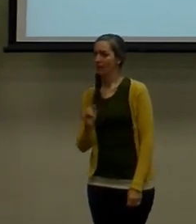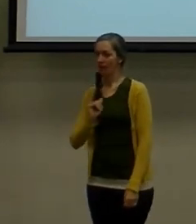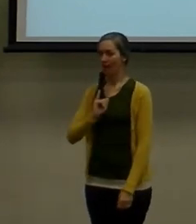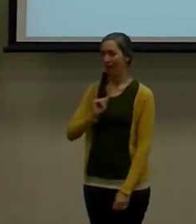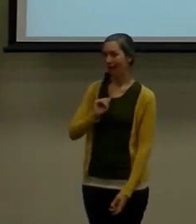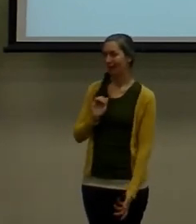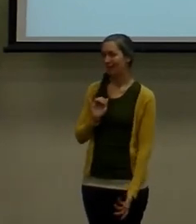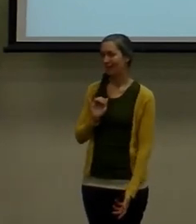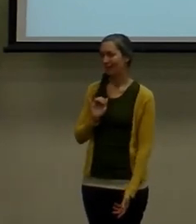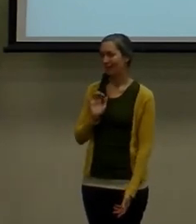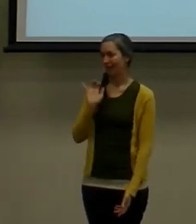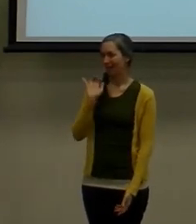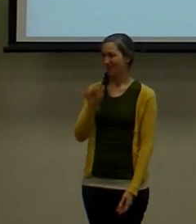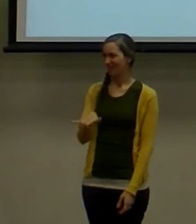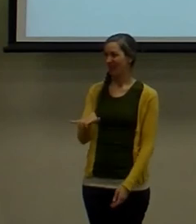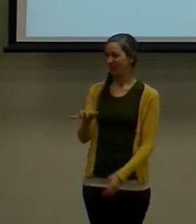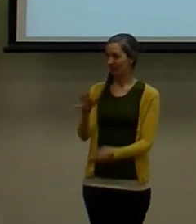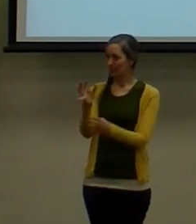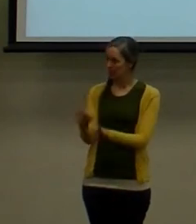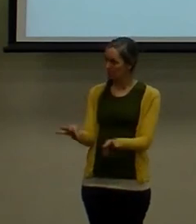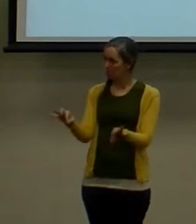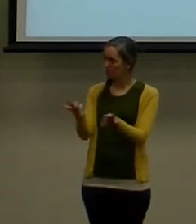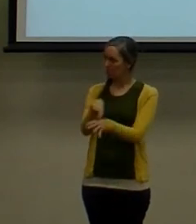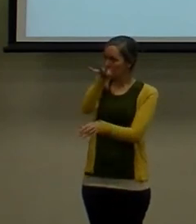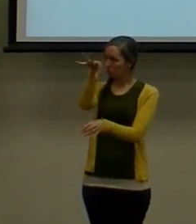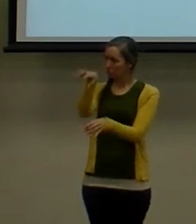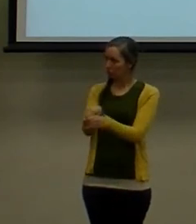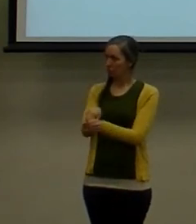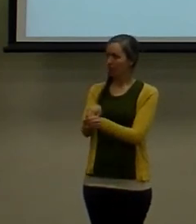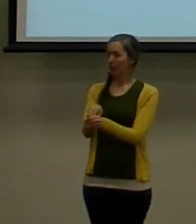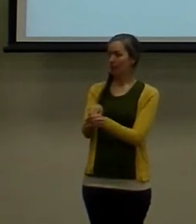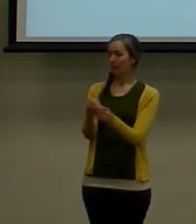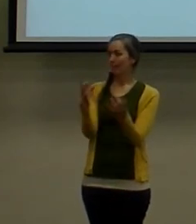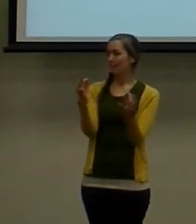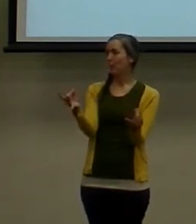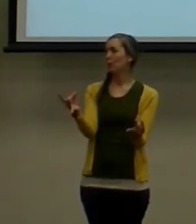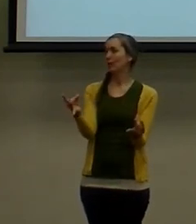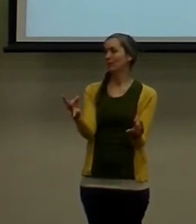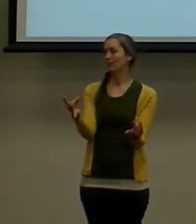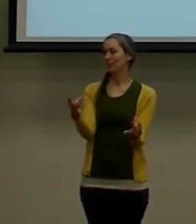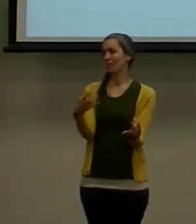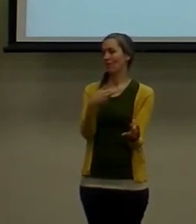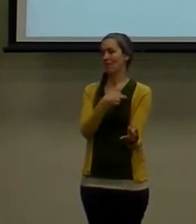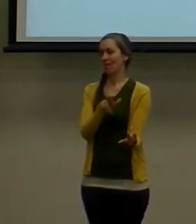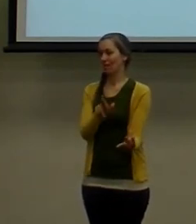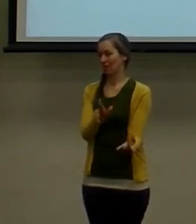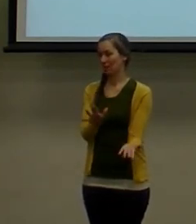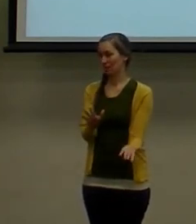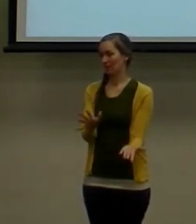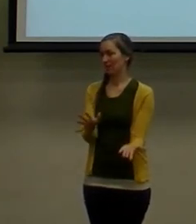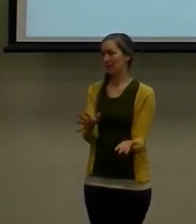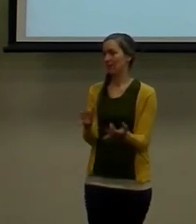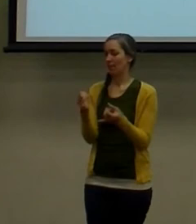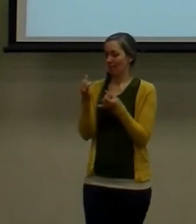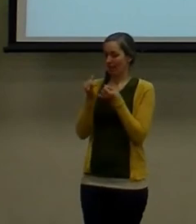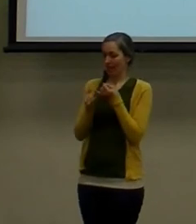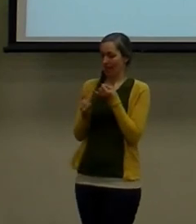teaching of Buddha. And also, the last thing I really like is the